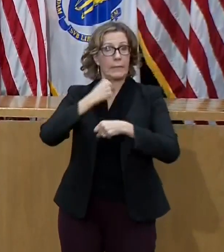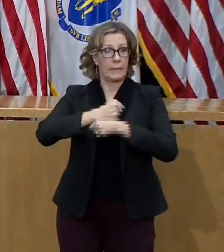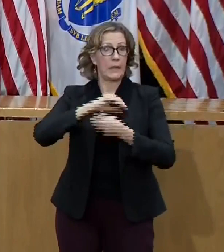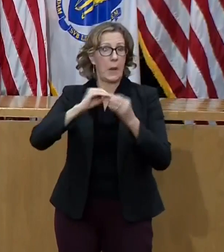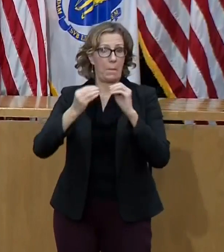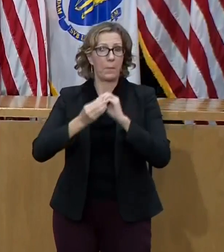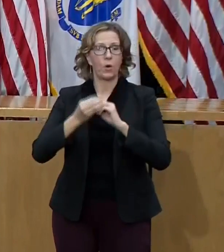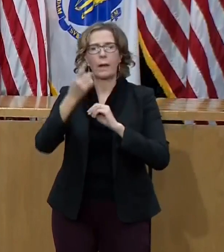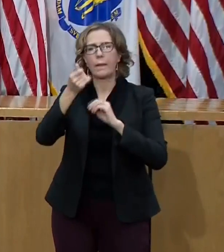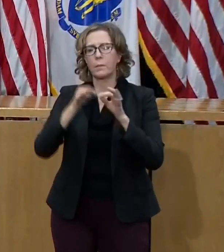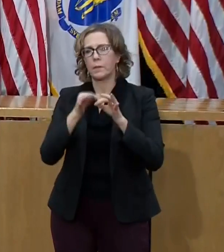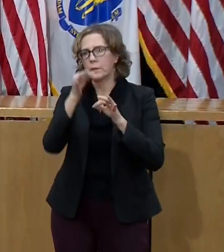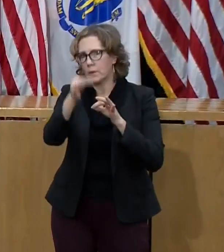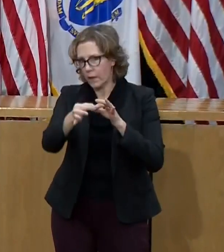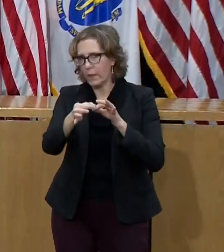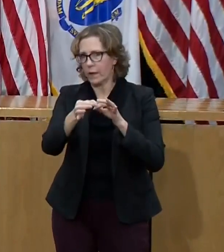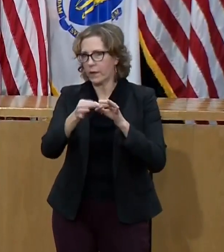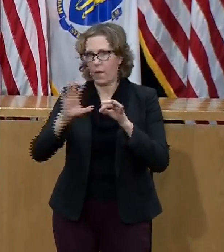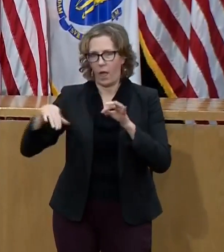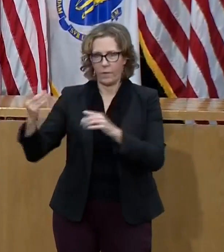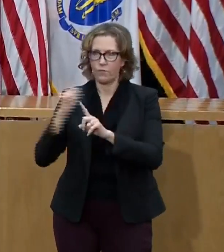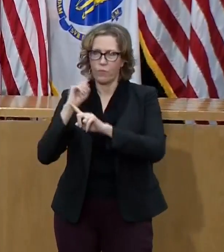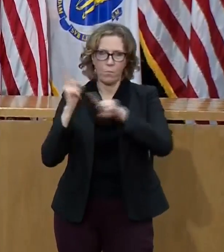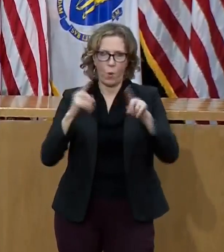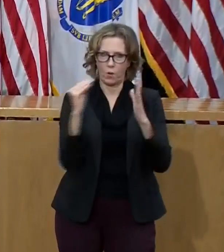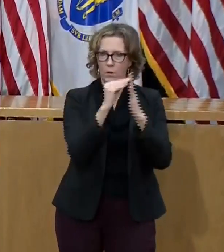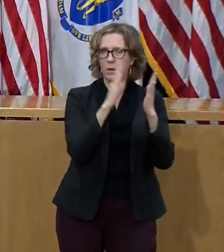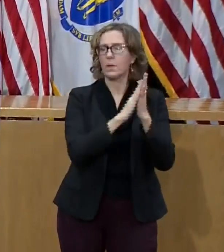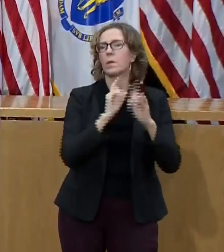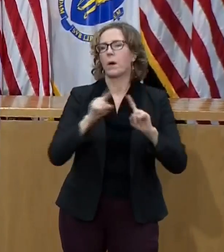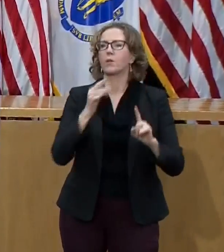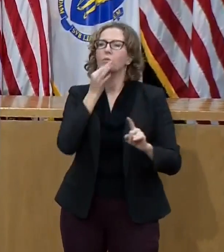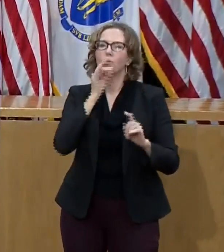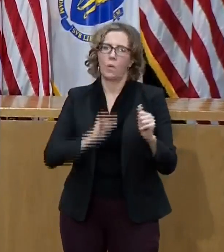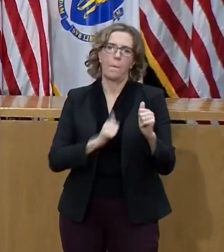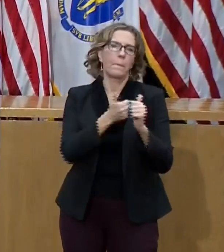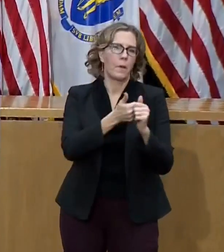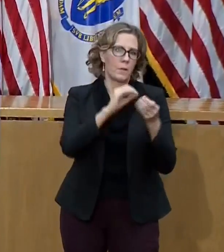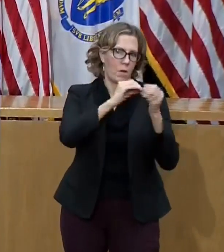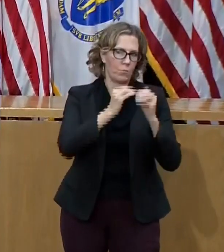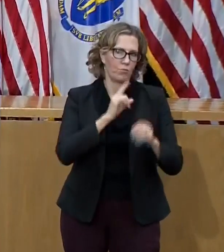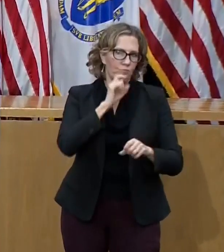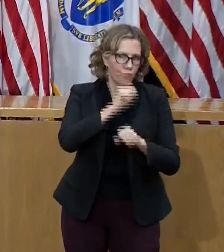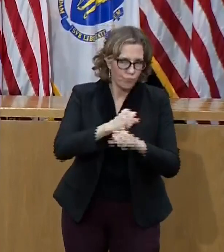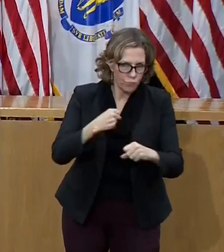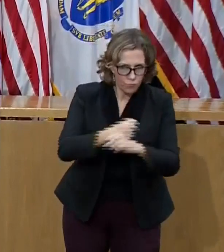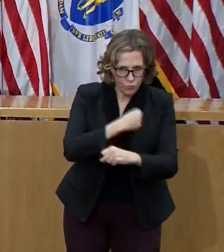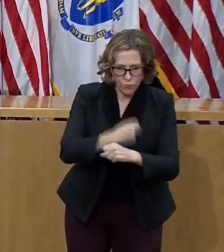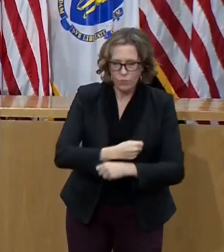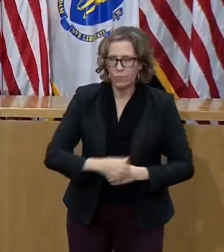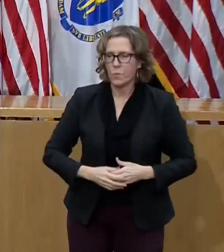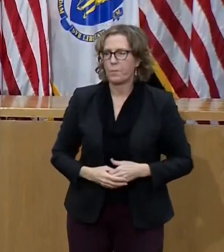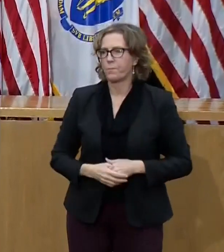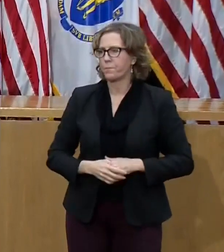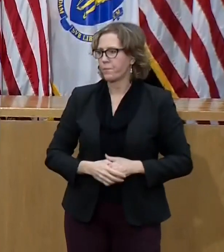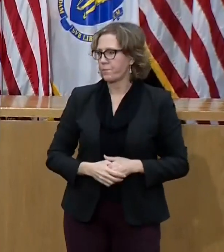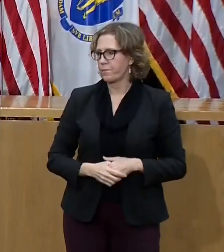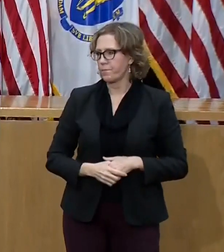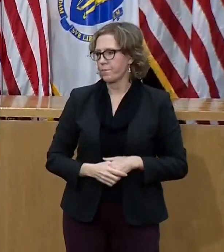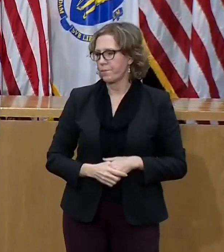We expect that will catch up pretty quickly and give us a better picture about where our current trends stand in the next few